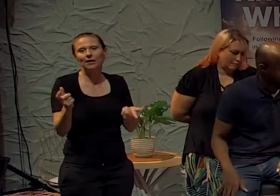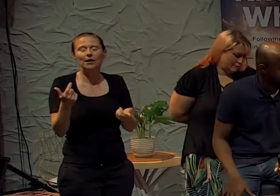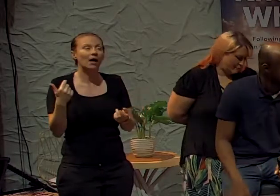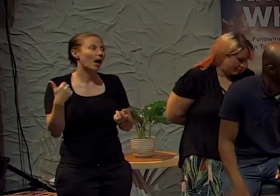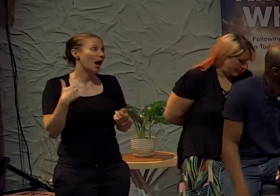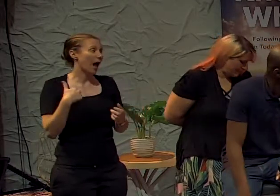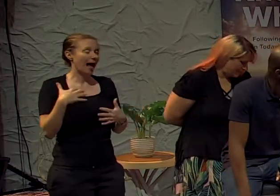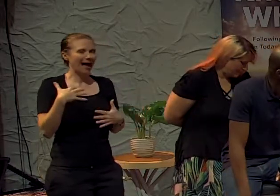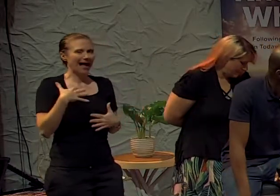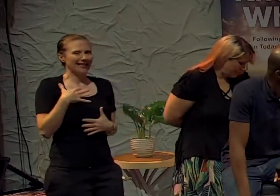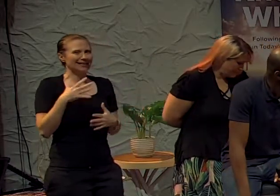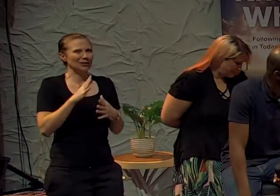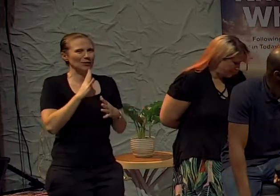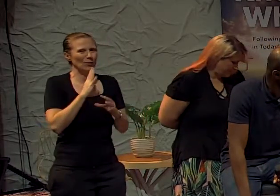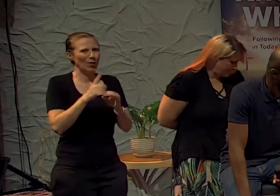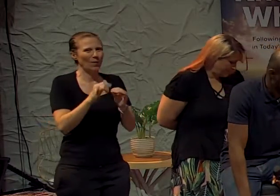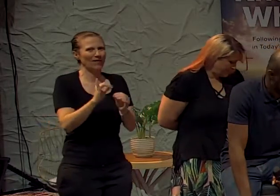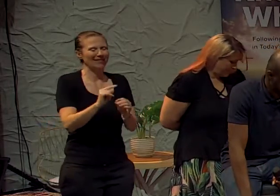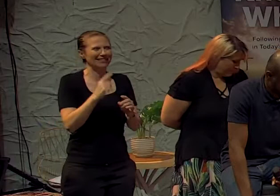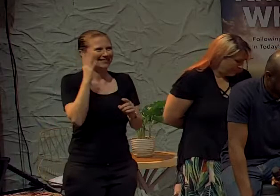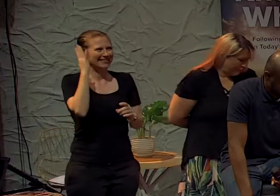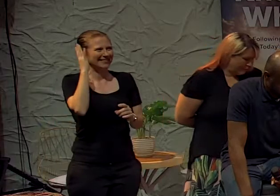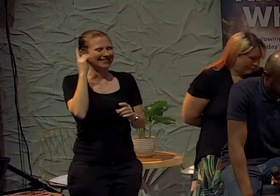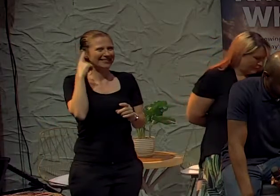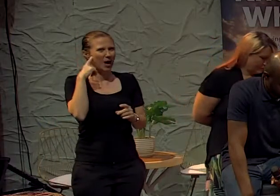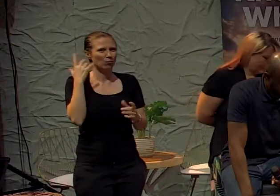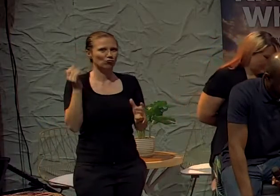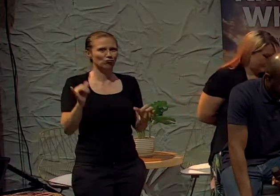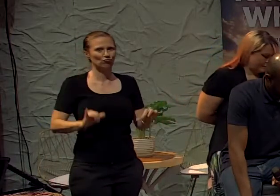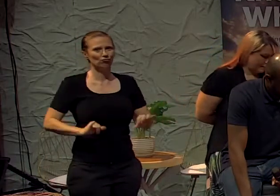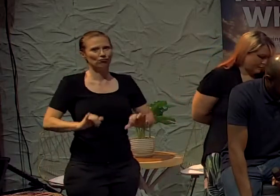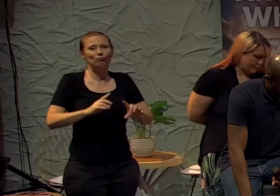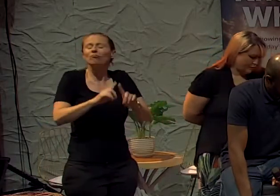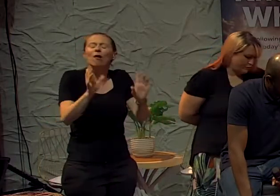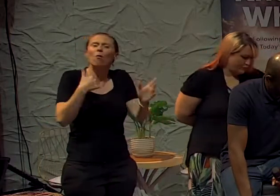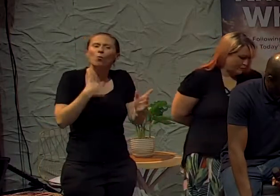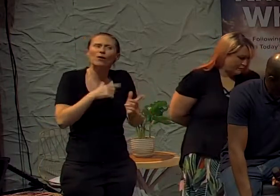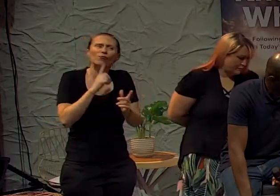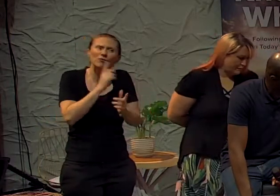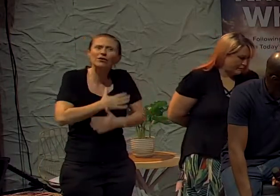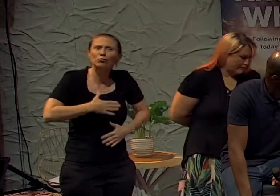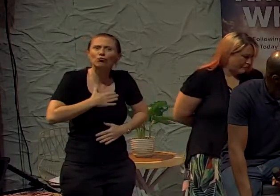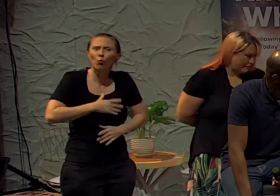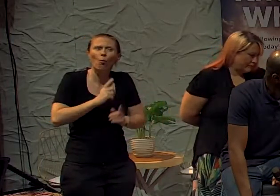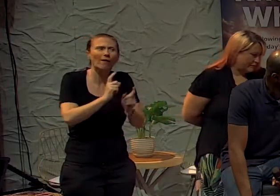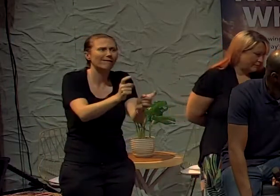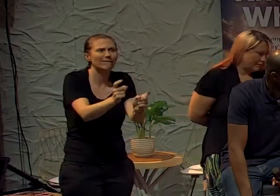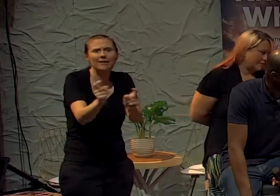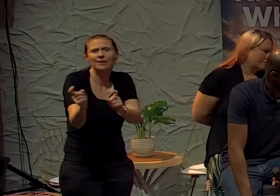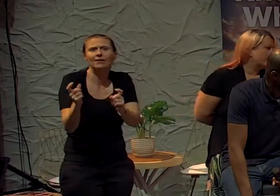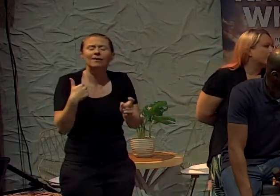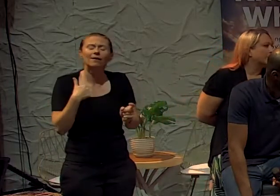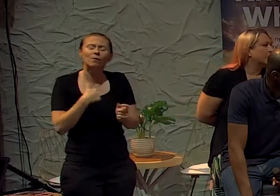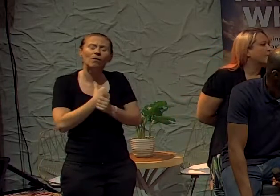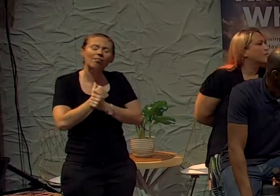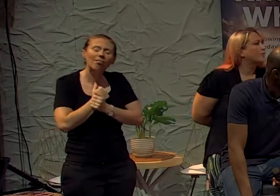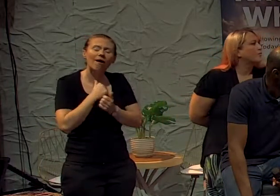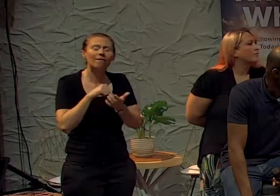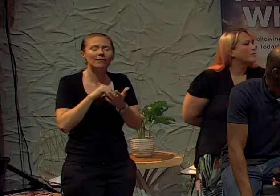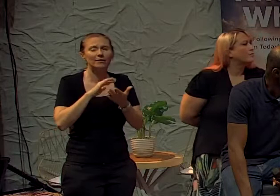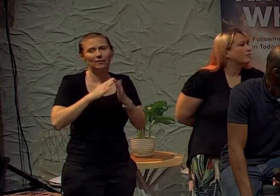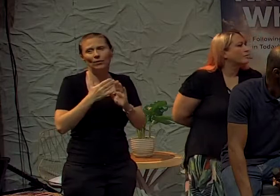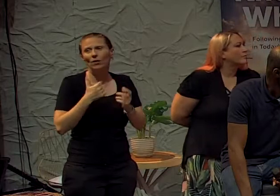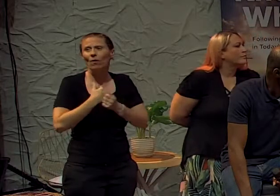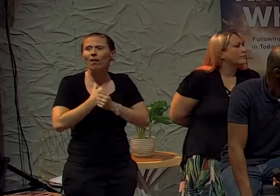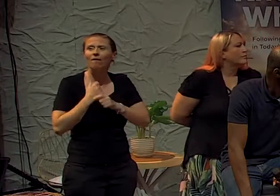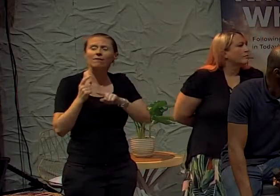I hesitated talking about it because it sounds, you know, but we really enjoy that. And we love this community. We love coming